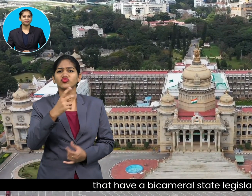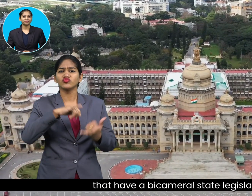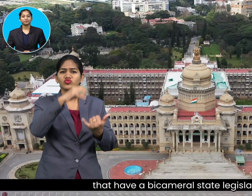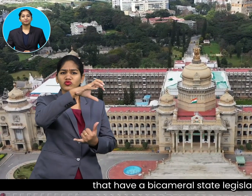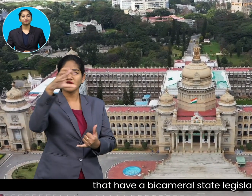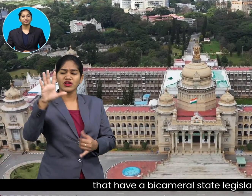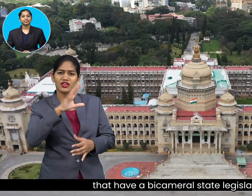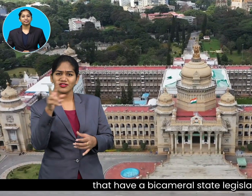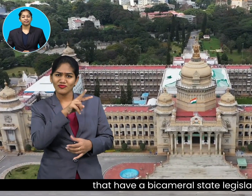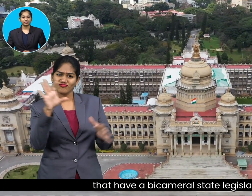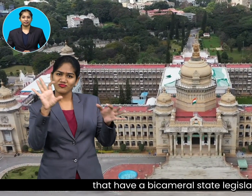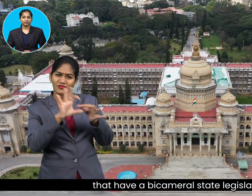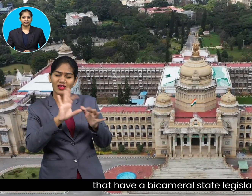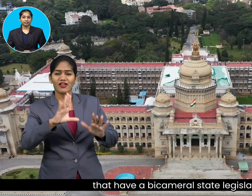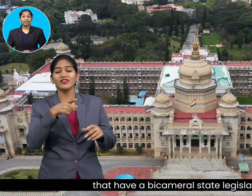legislature